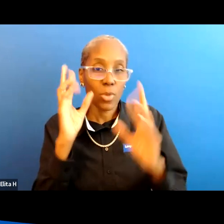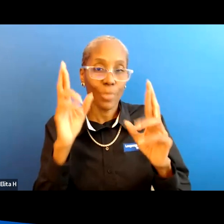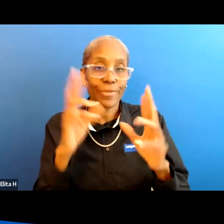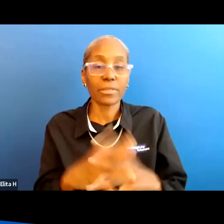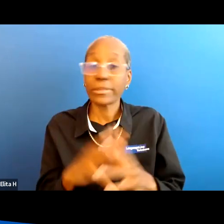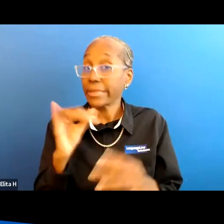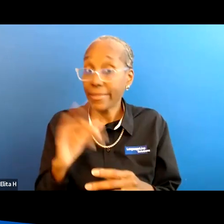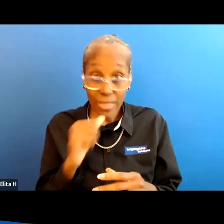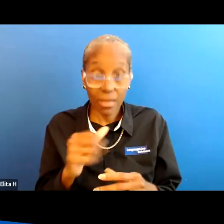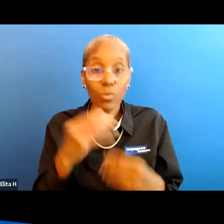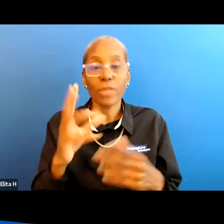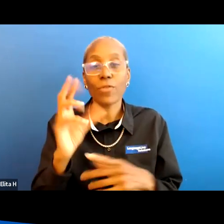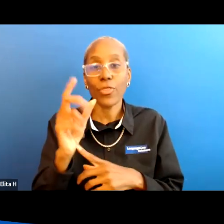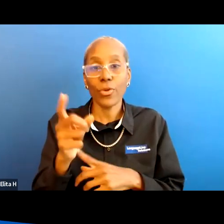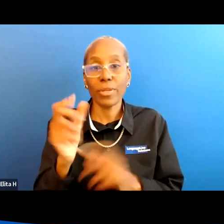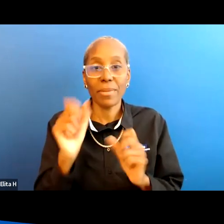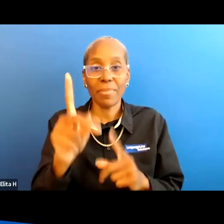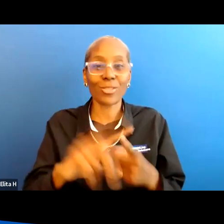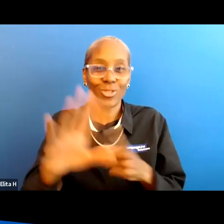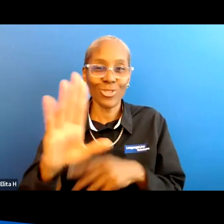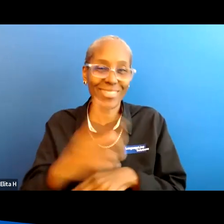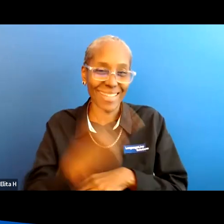if not we're going to give you 30 minutes back to your day